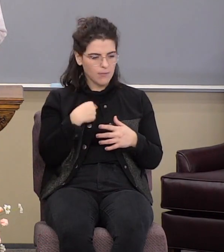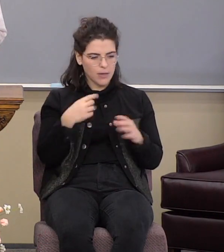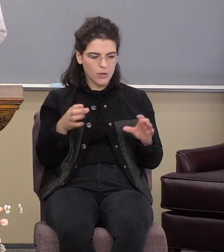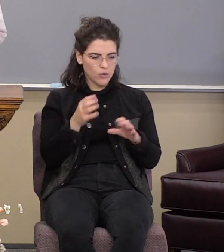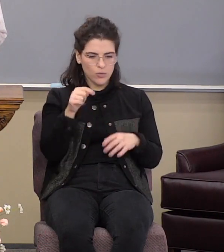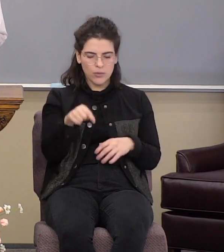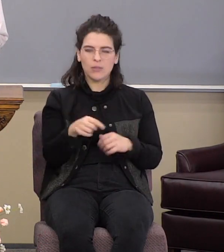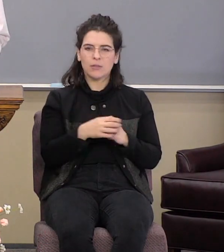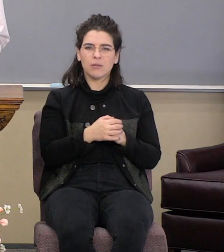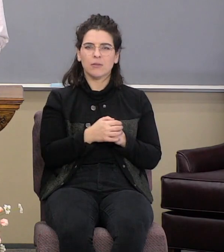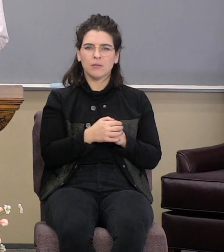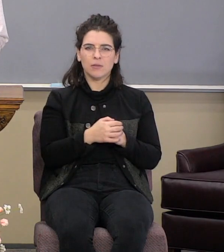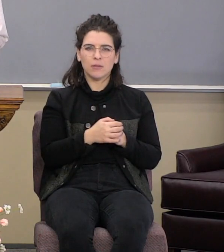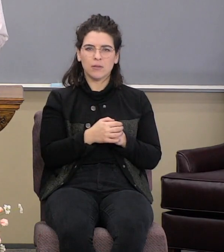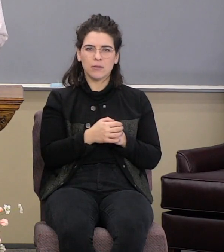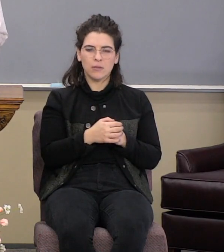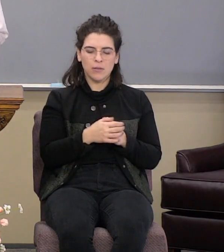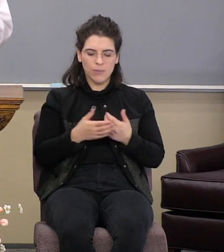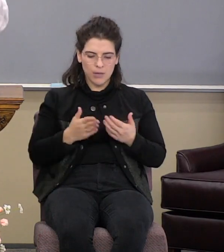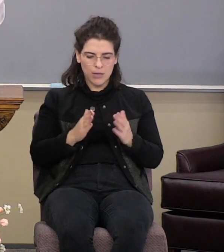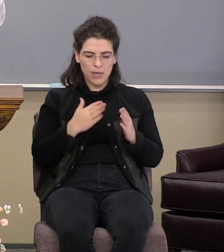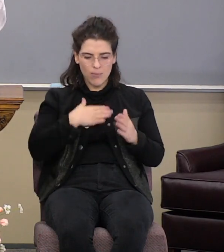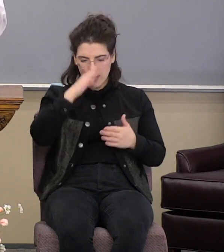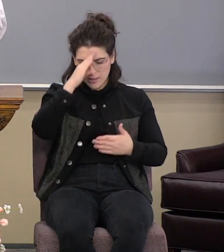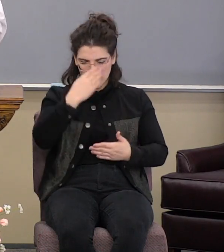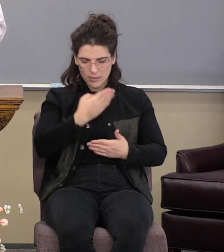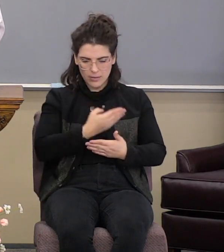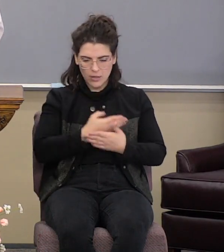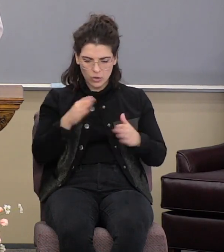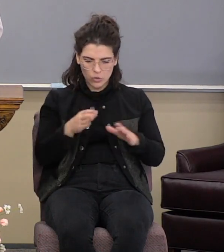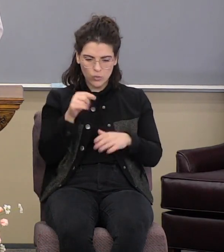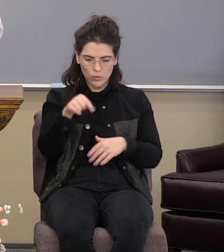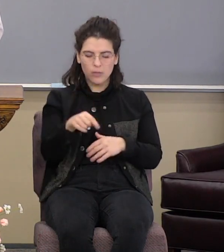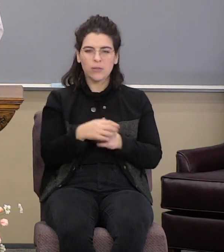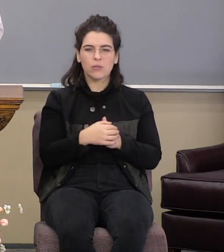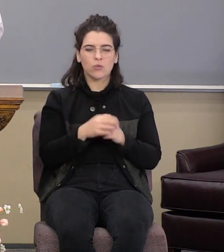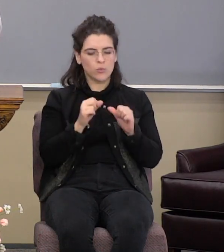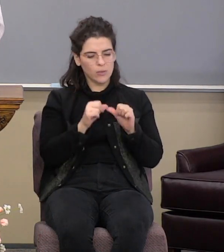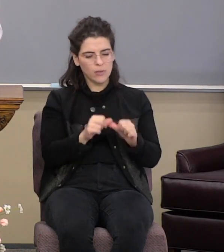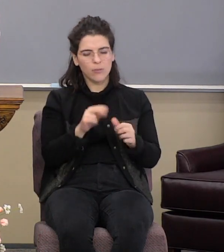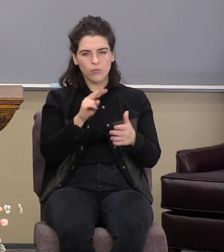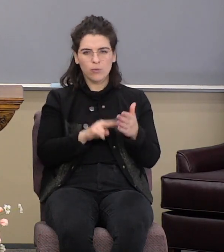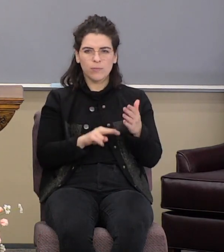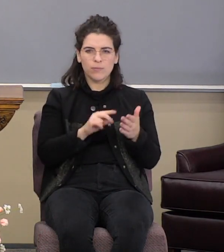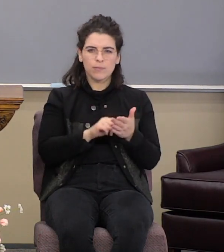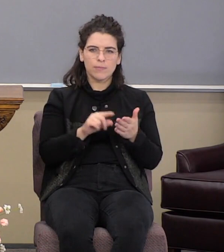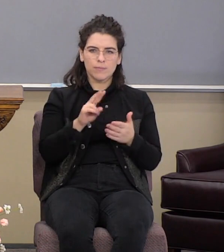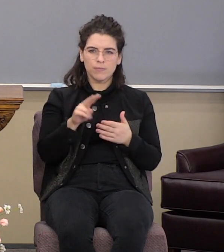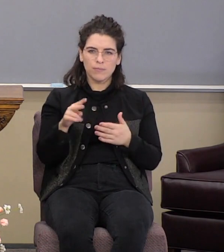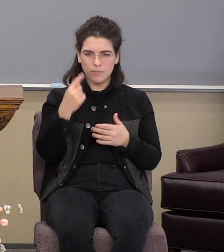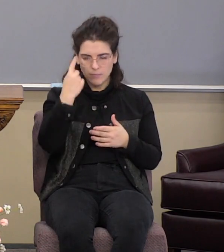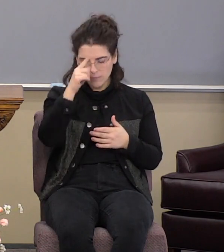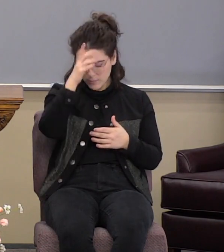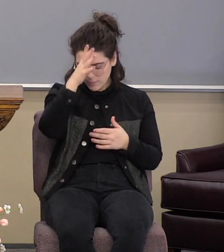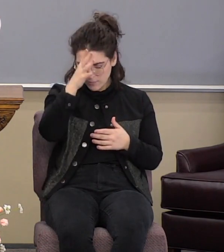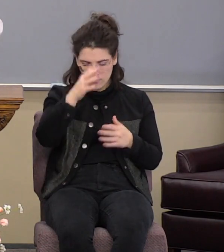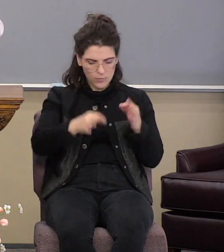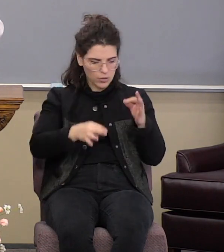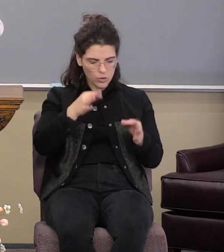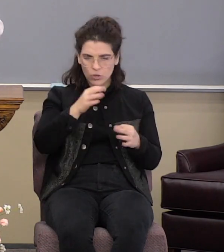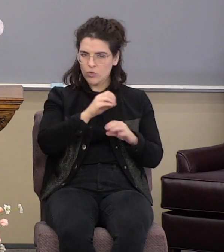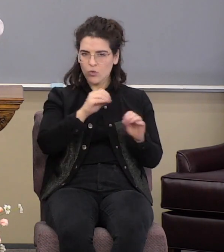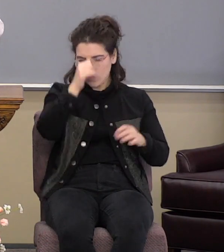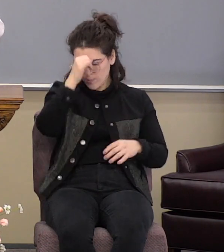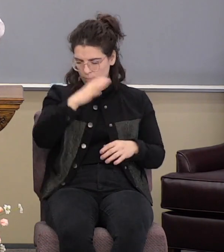this. I'm going to let my Son do this, okay? So keep going here, all right? Verse 22, for the Father judgeth no man, but hath committed